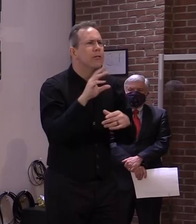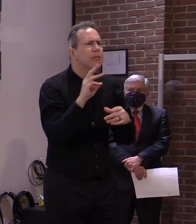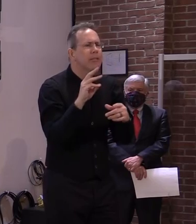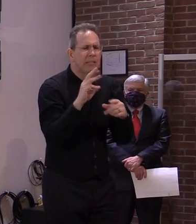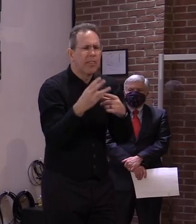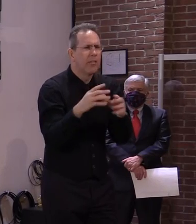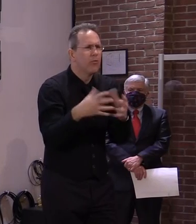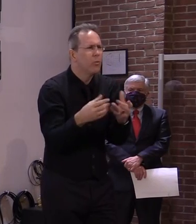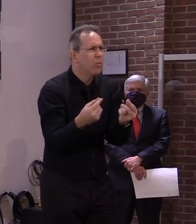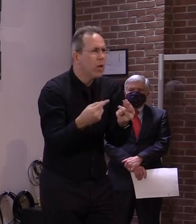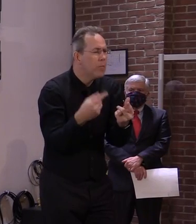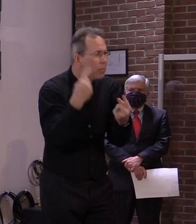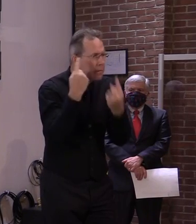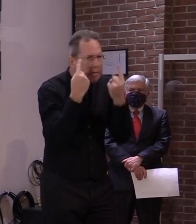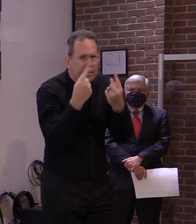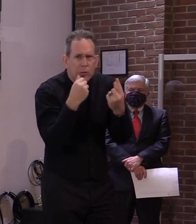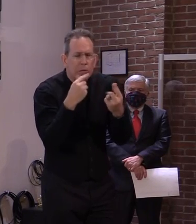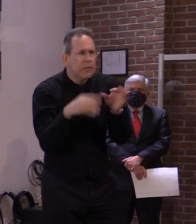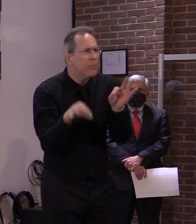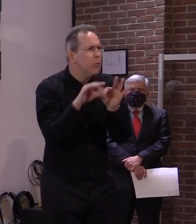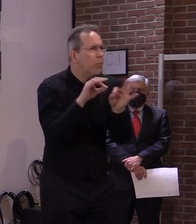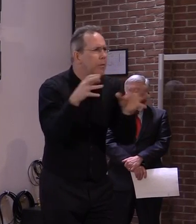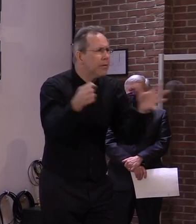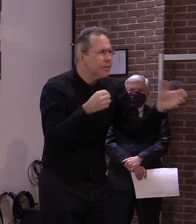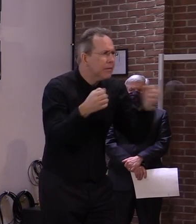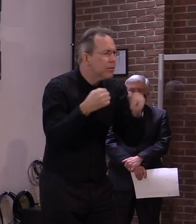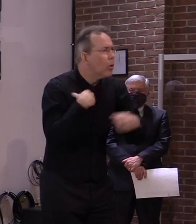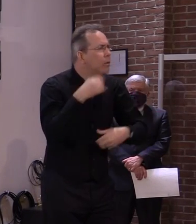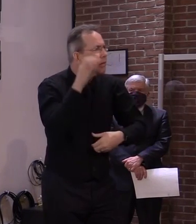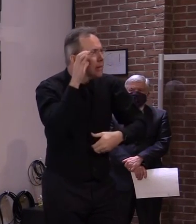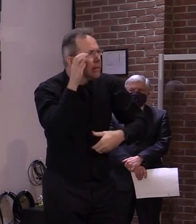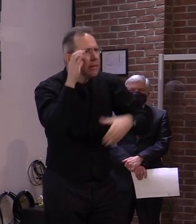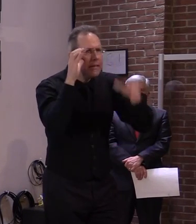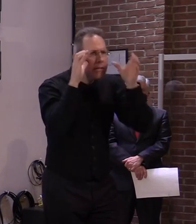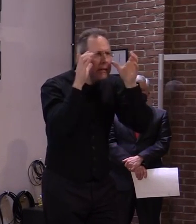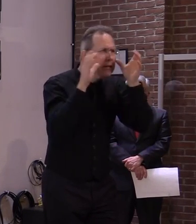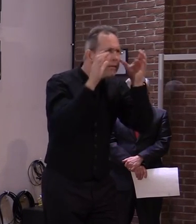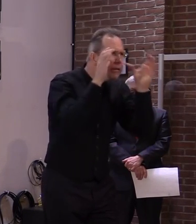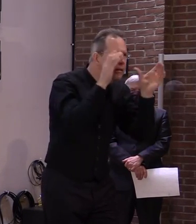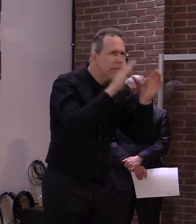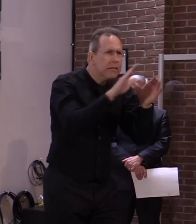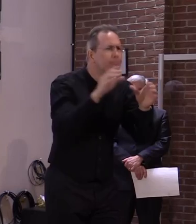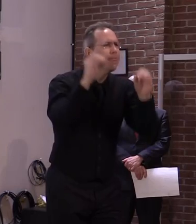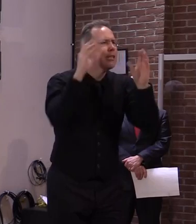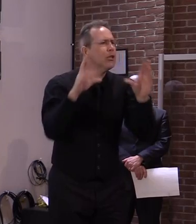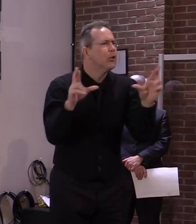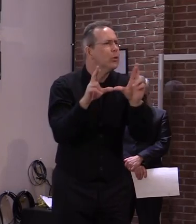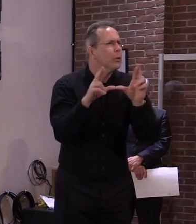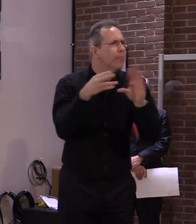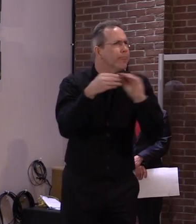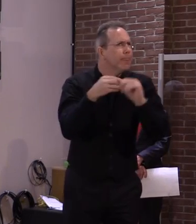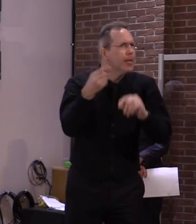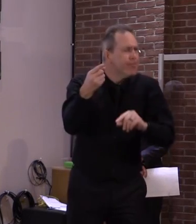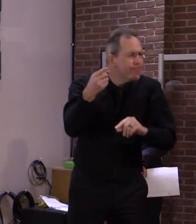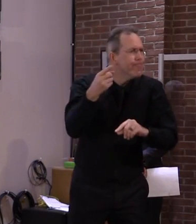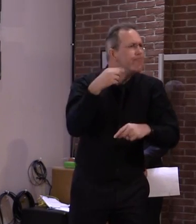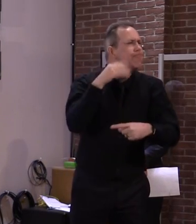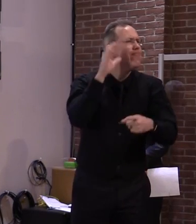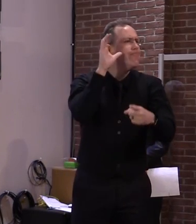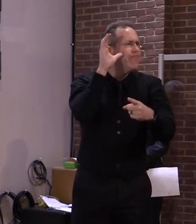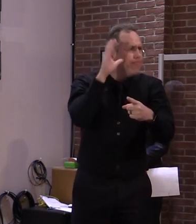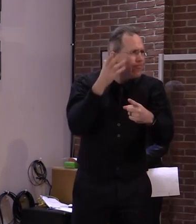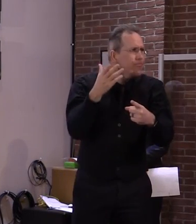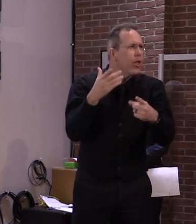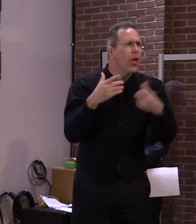certainly, they make a lot of good points, as do others in different sectors. So we're doing the best we can, but we